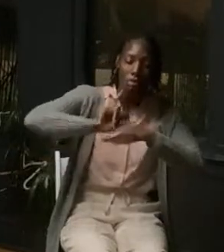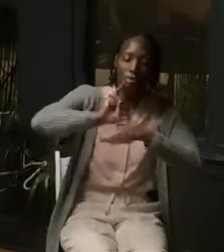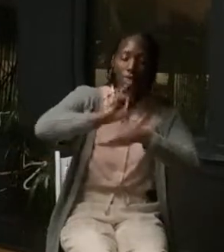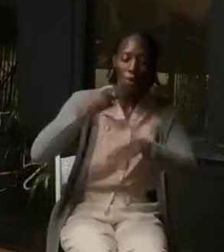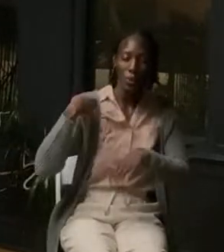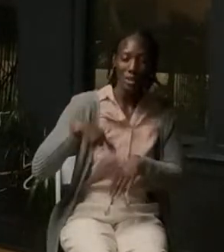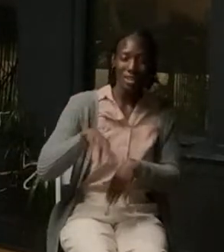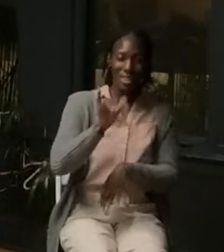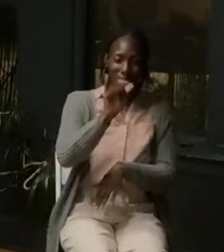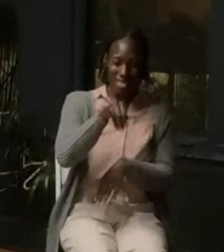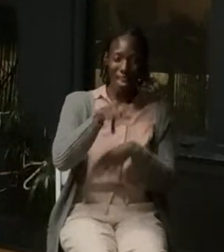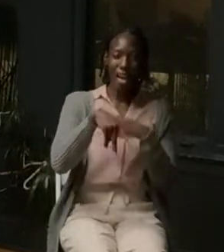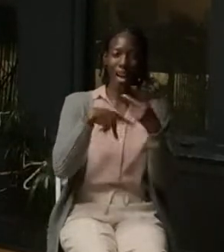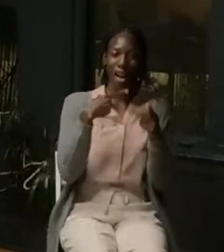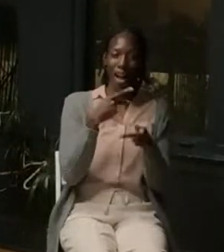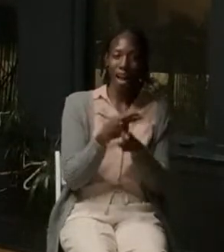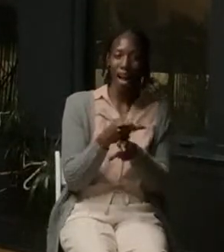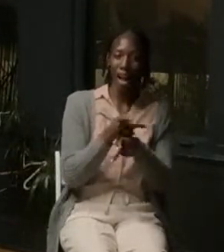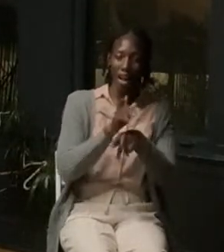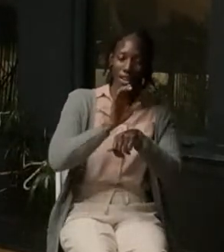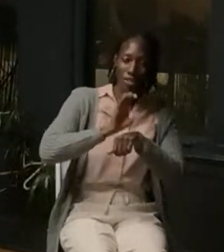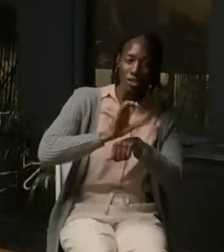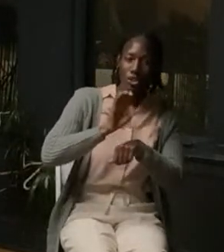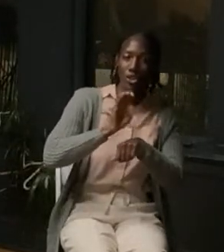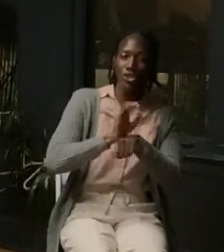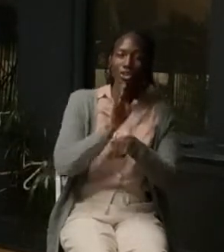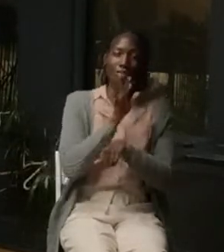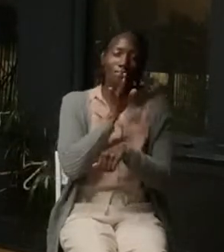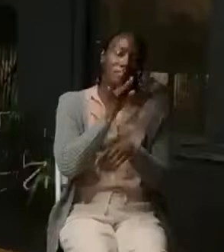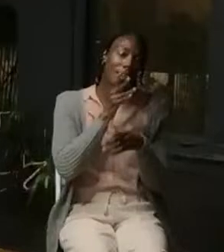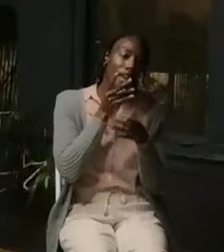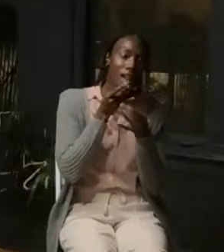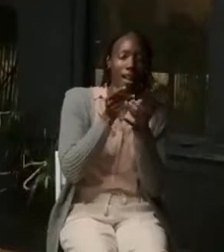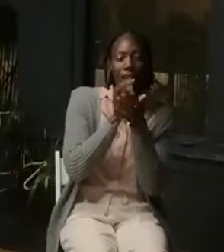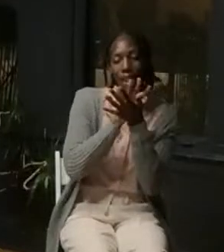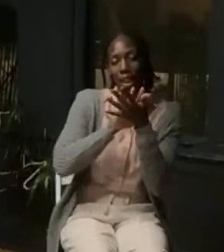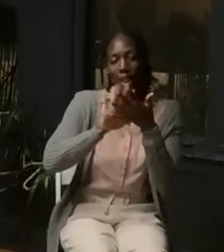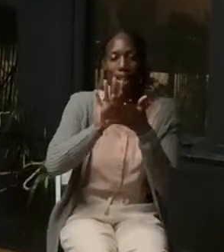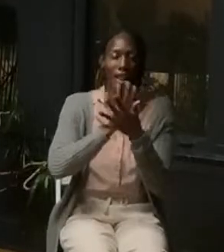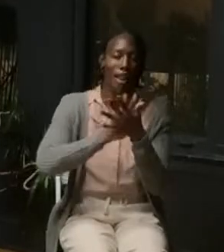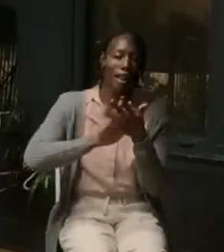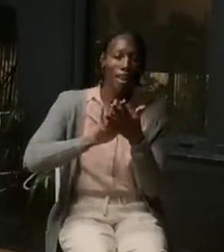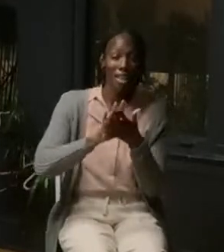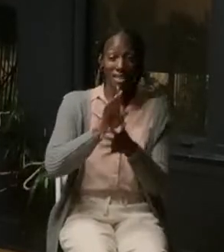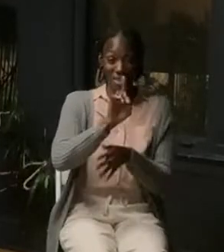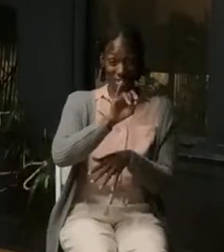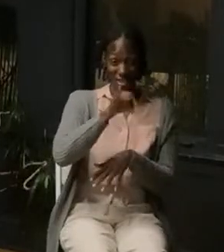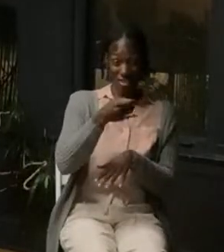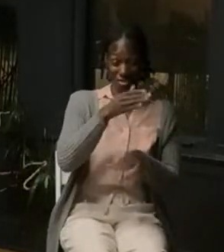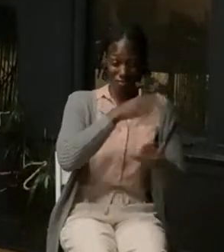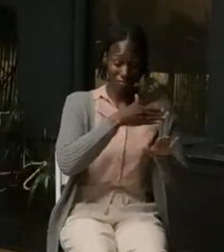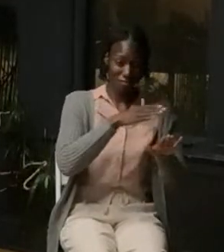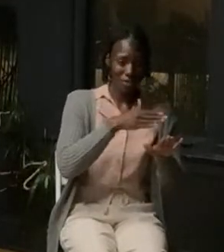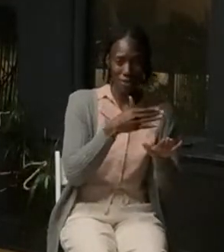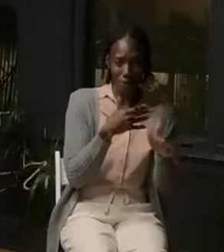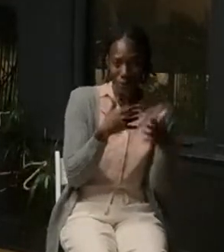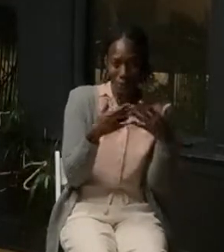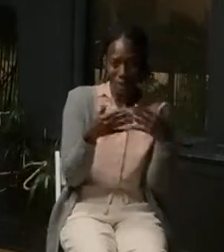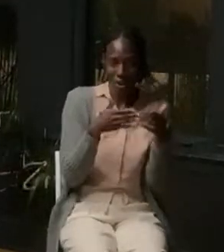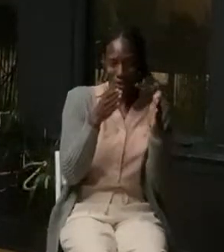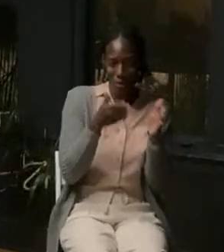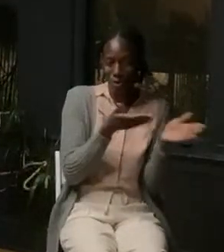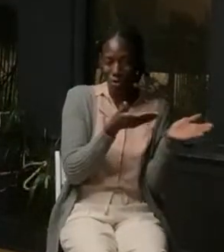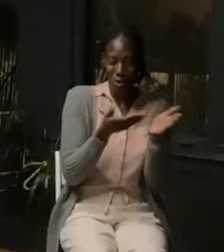the one where you lose your tongue speaking it. The DJ is whoever brought a dope record with him, got next on the